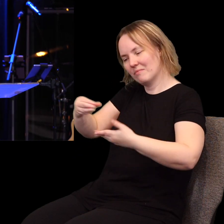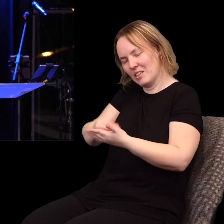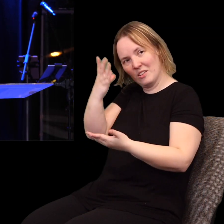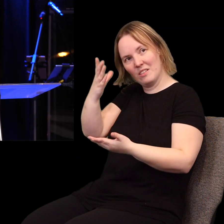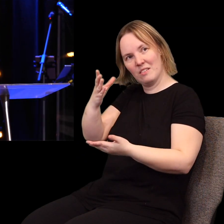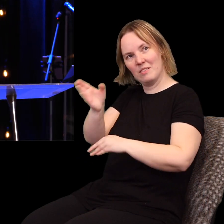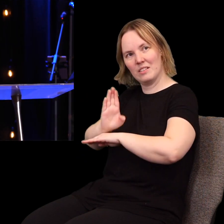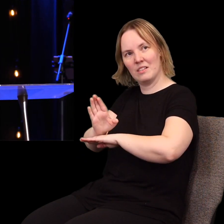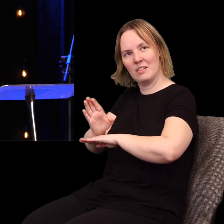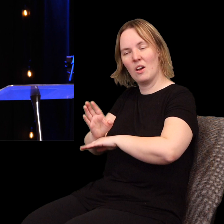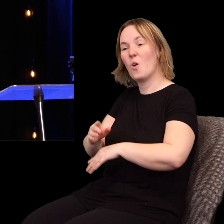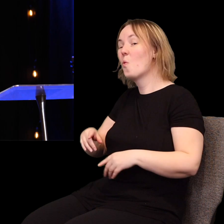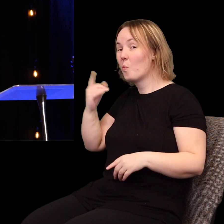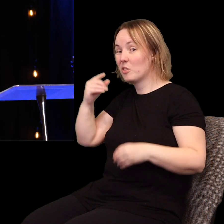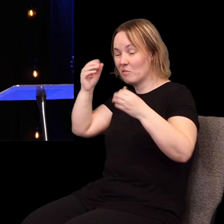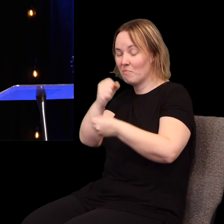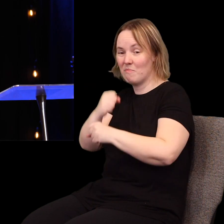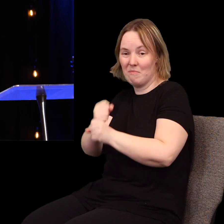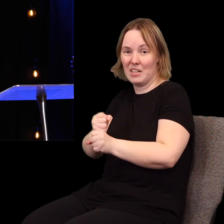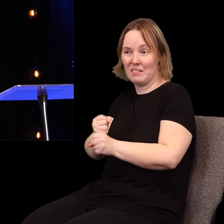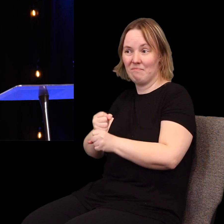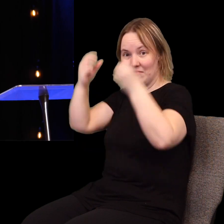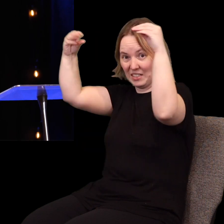world, once you make the sale, sit down.